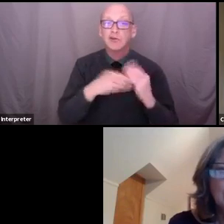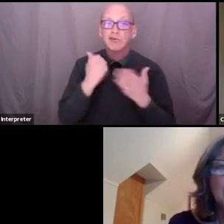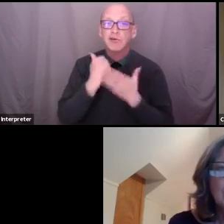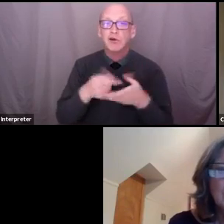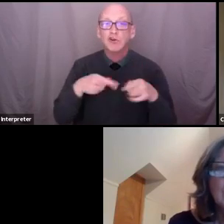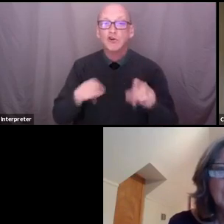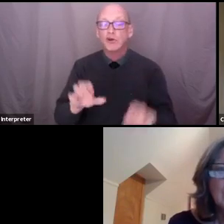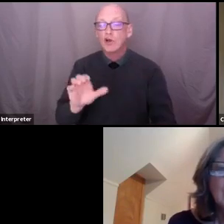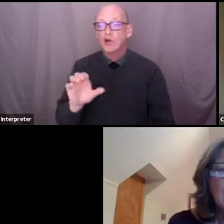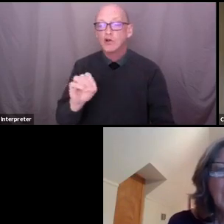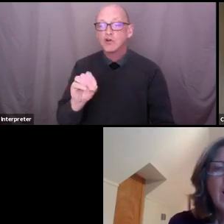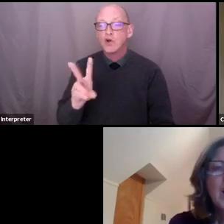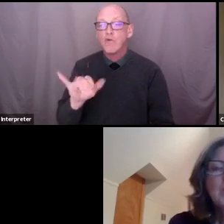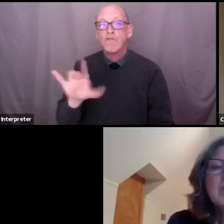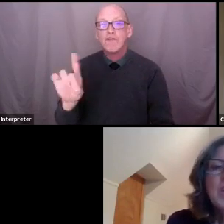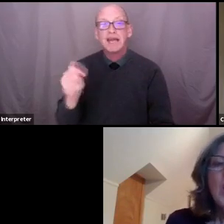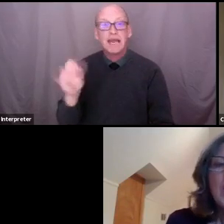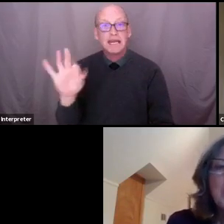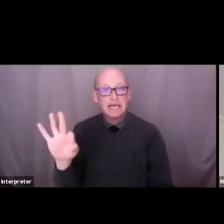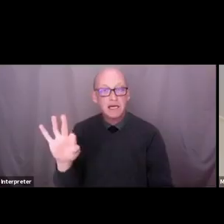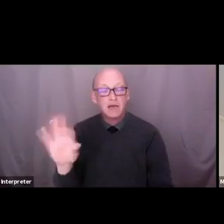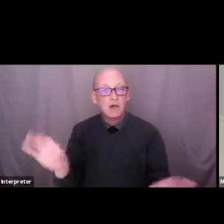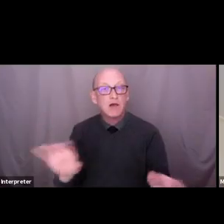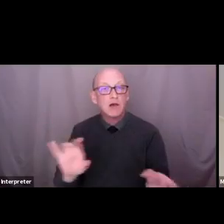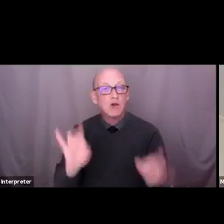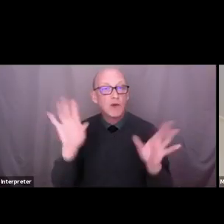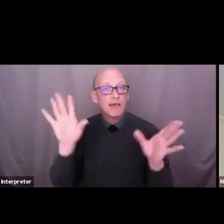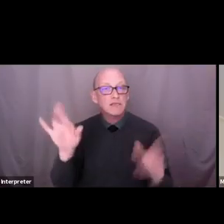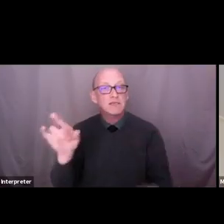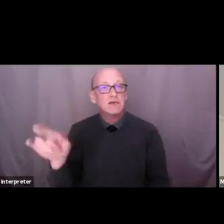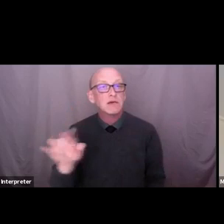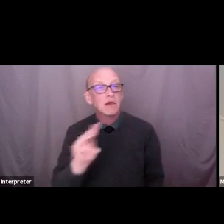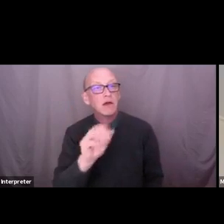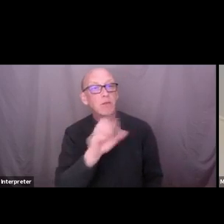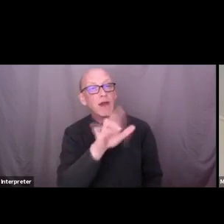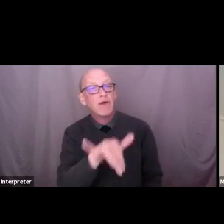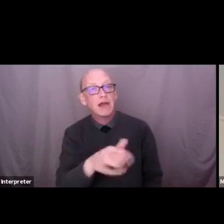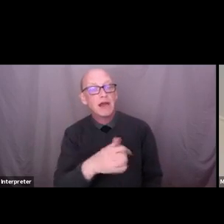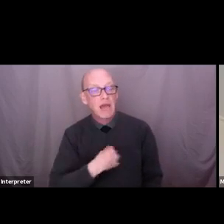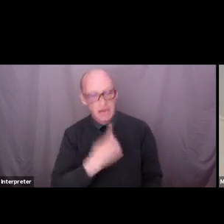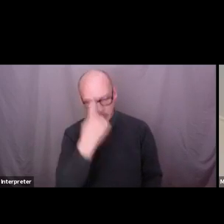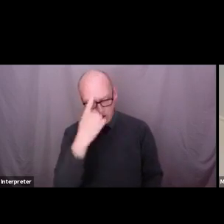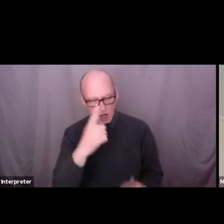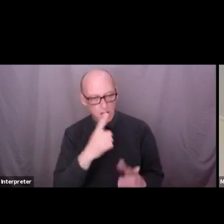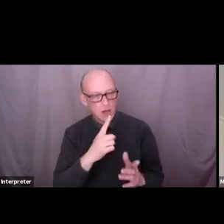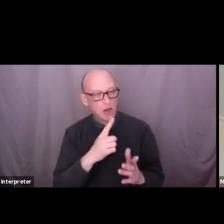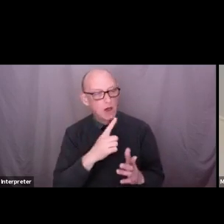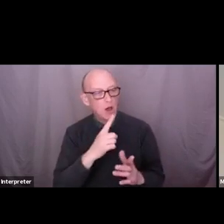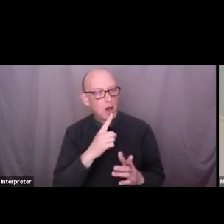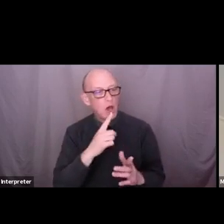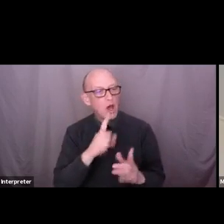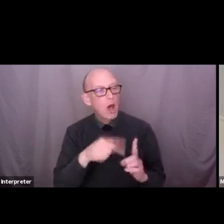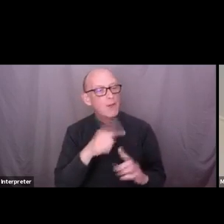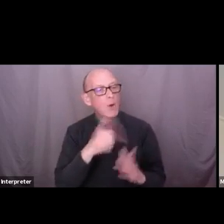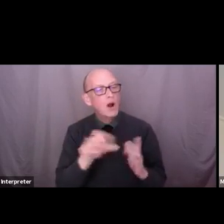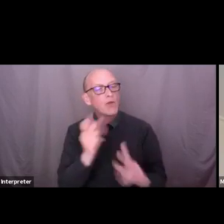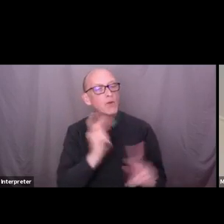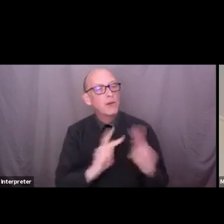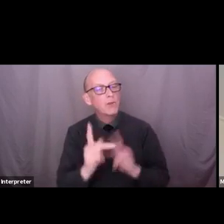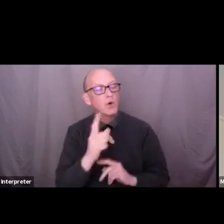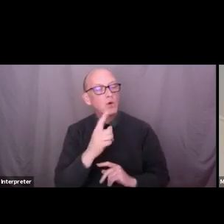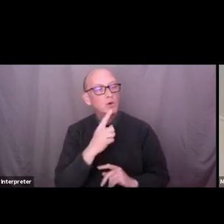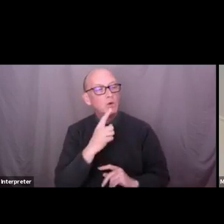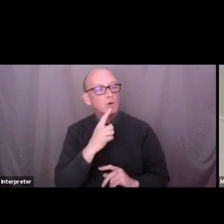this COVID-19 crisis? I was thinking about what some of the other guests on the panel said about